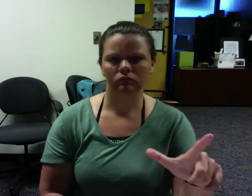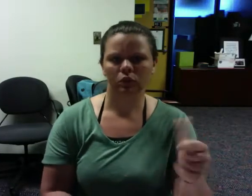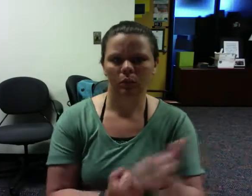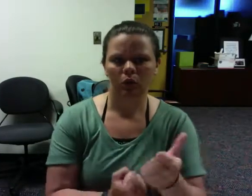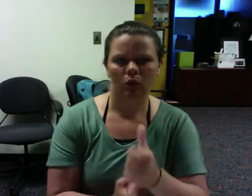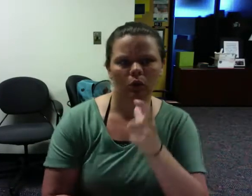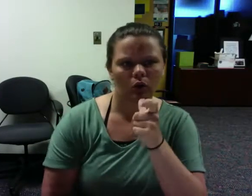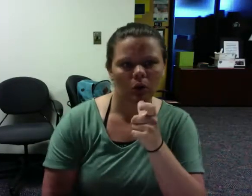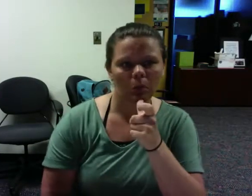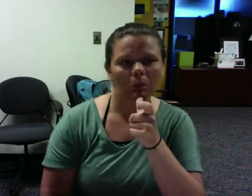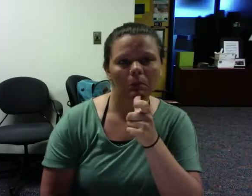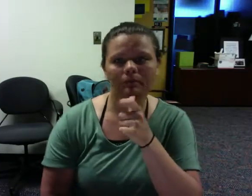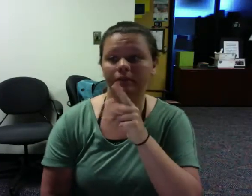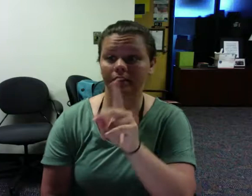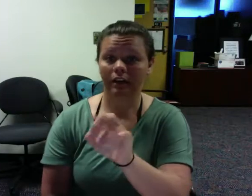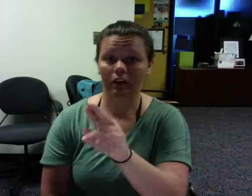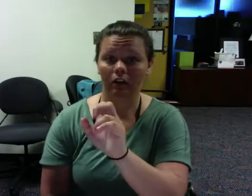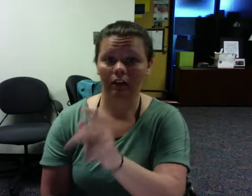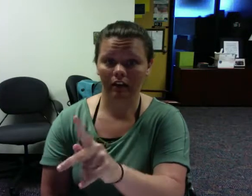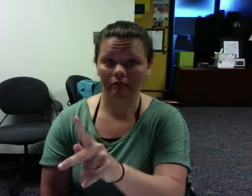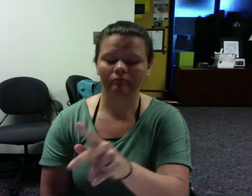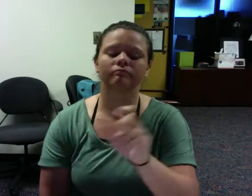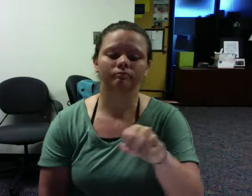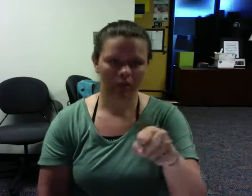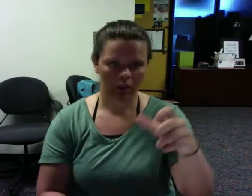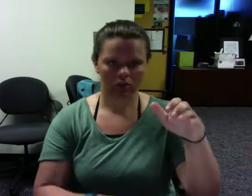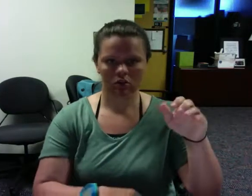Britain, right? So they supported Great Britain.